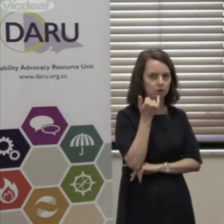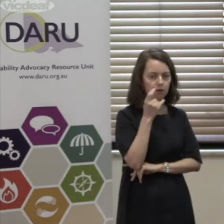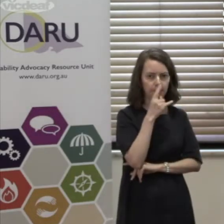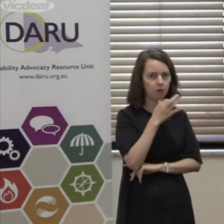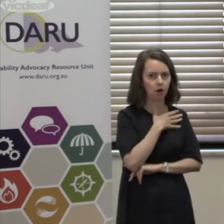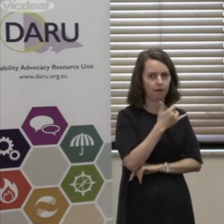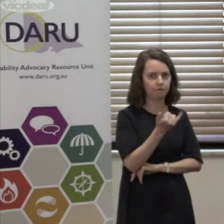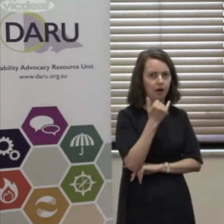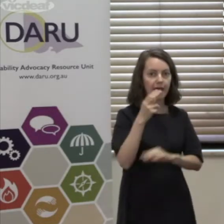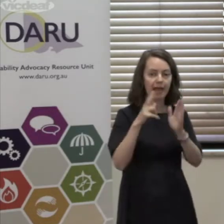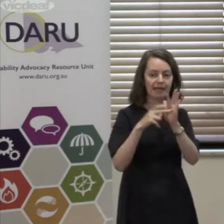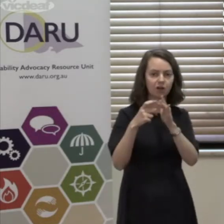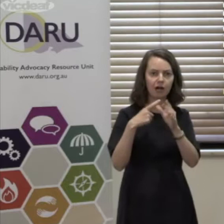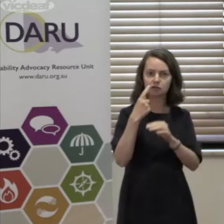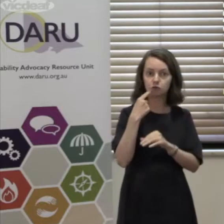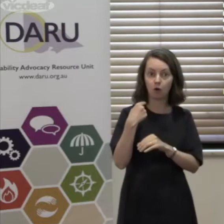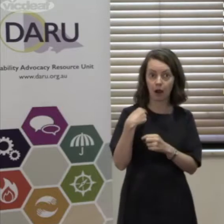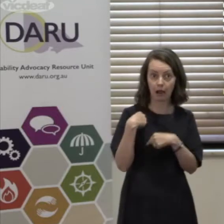The NDIA keep telling us